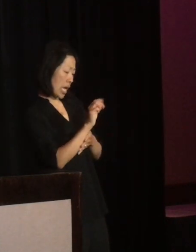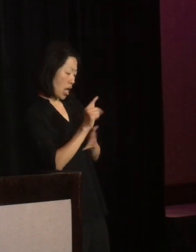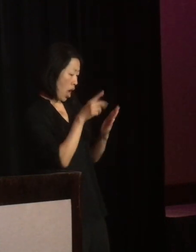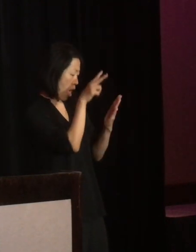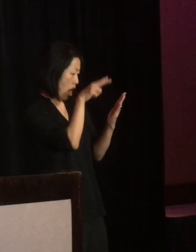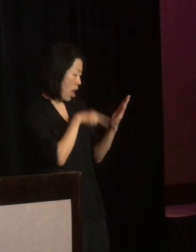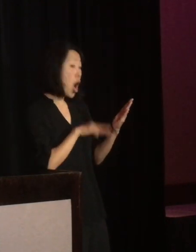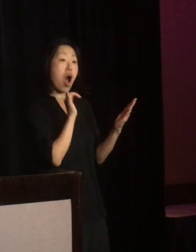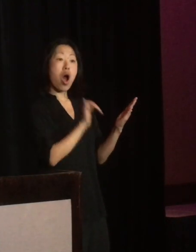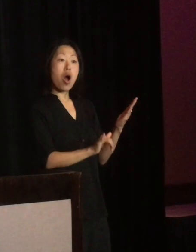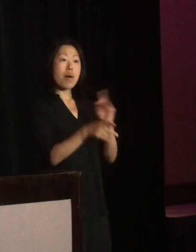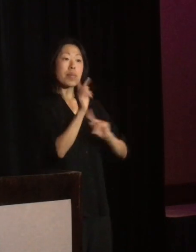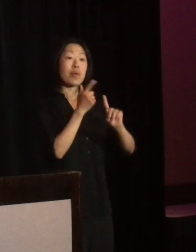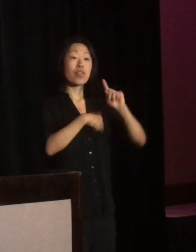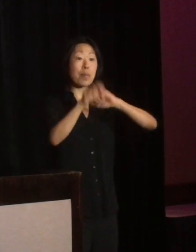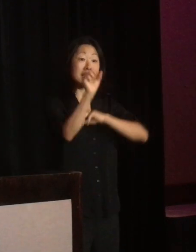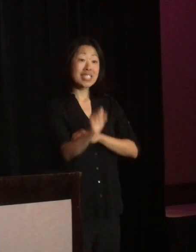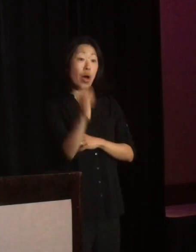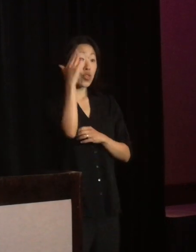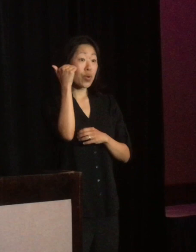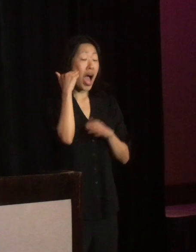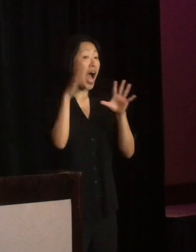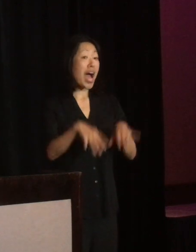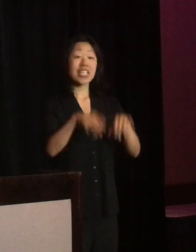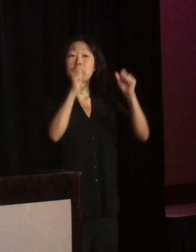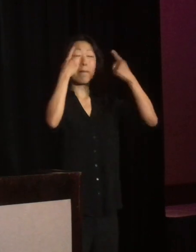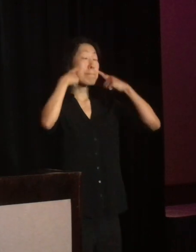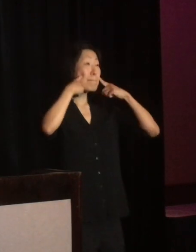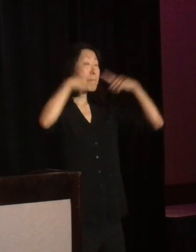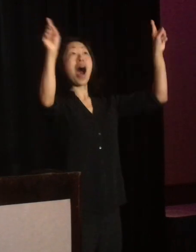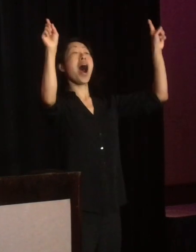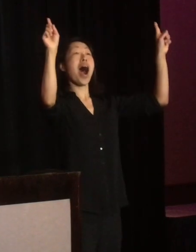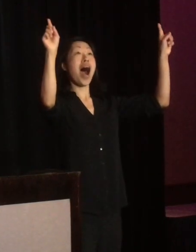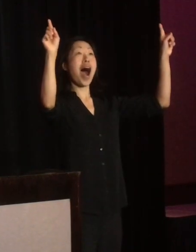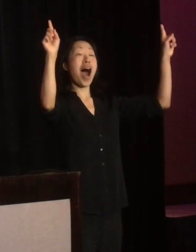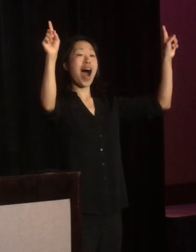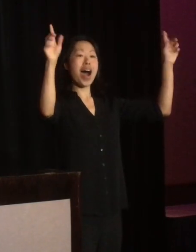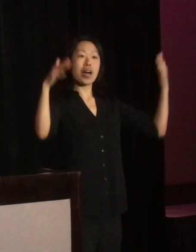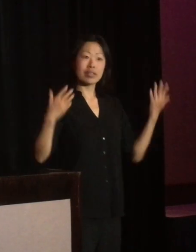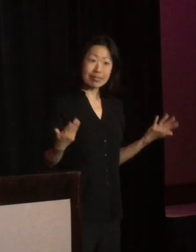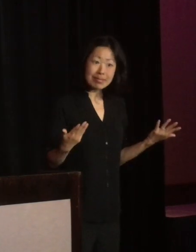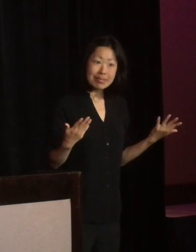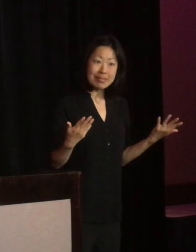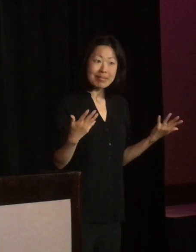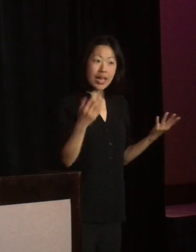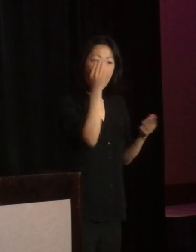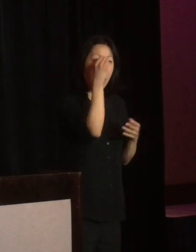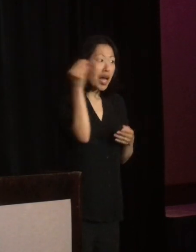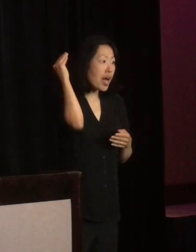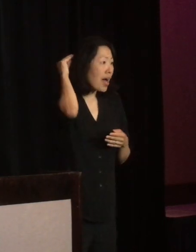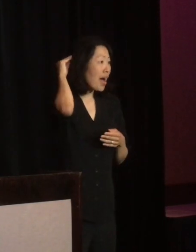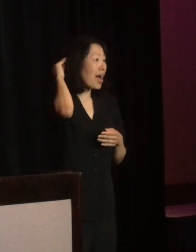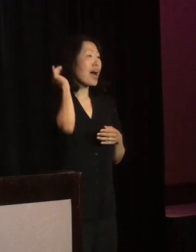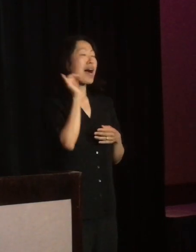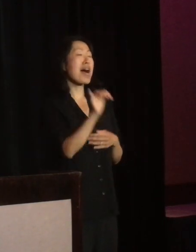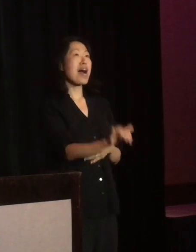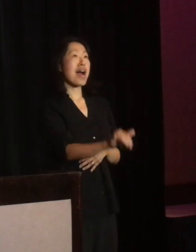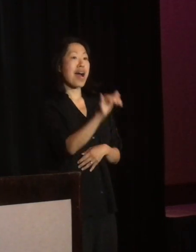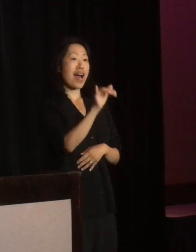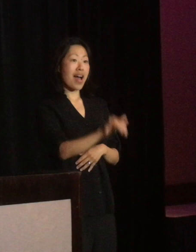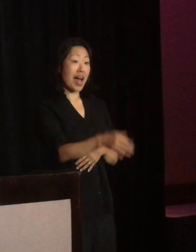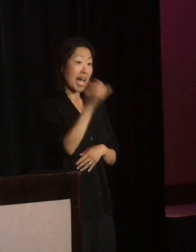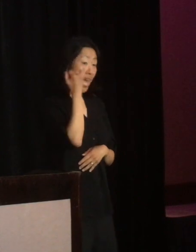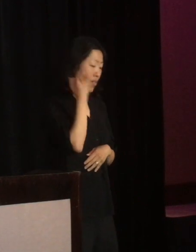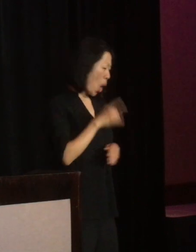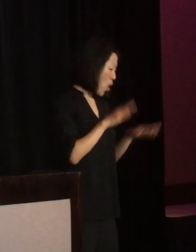see this, they say, adoption, it's so successful. So I want to keep that in mind, right? Like if we came from